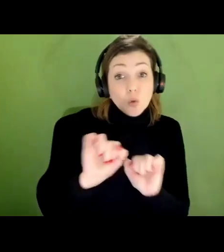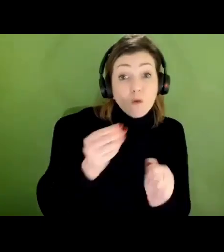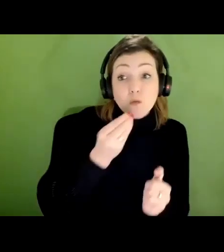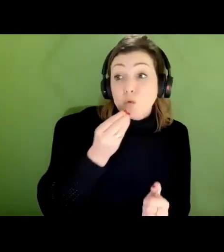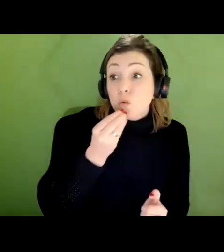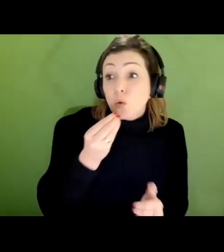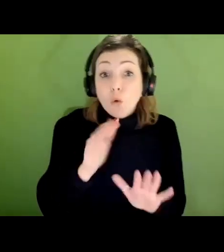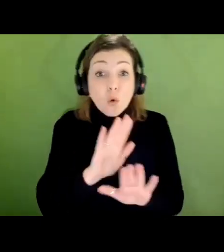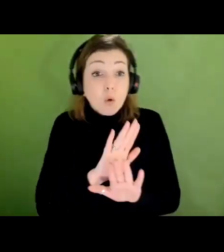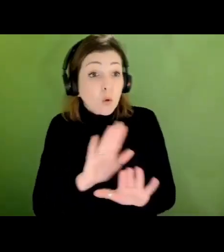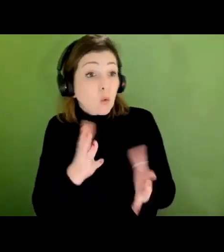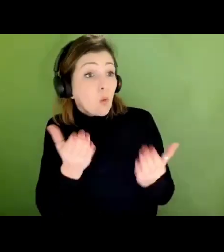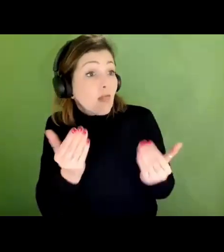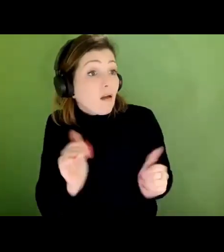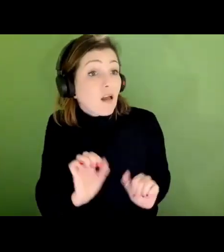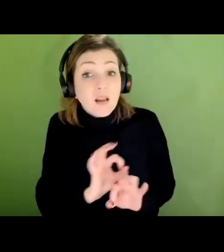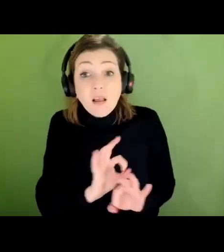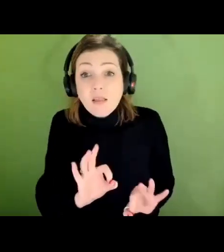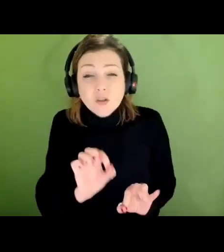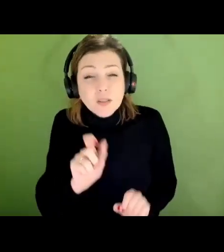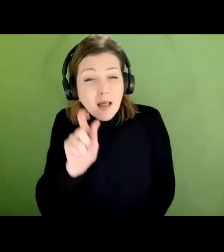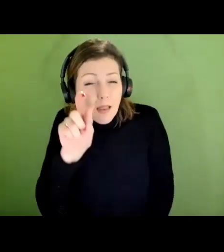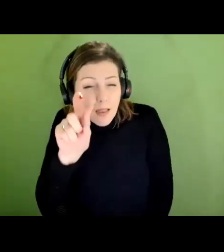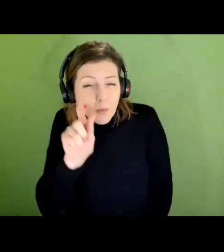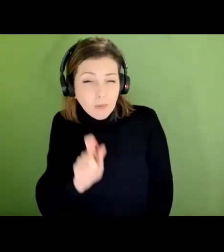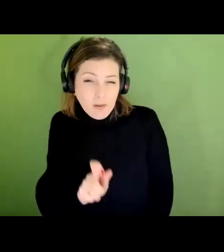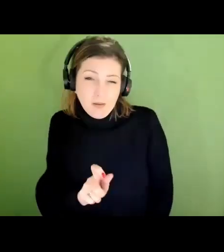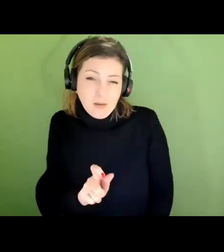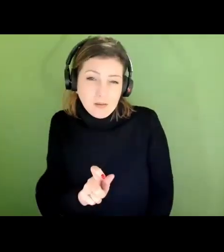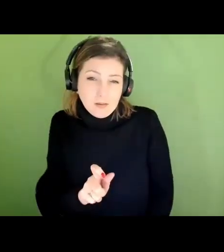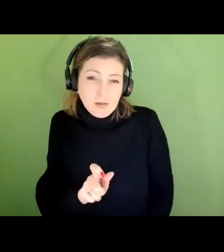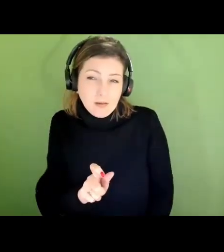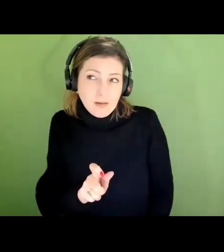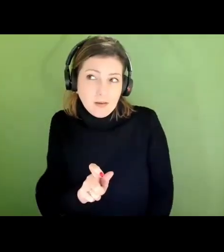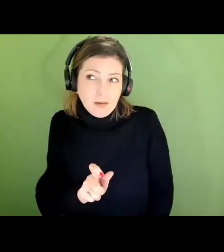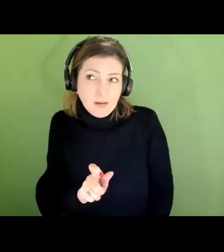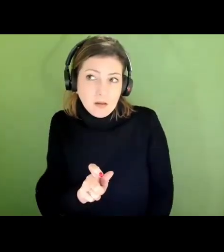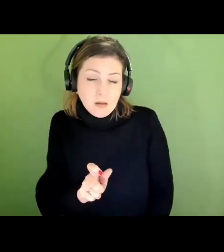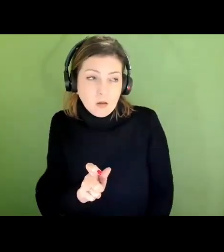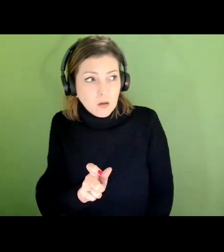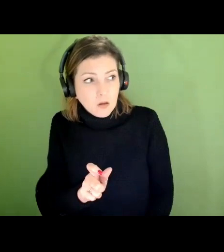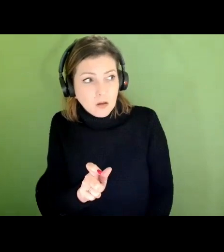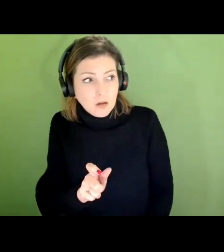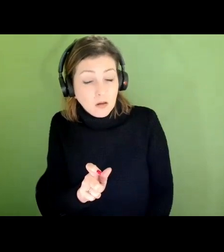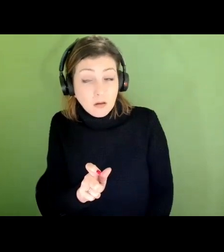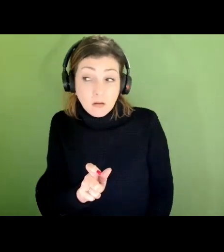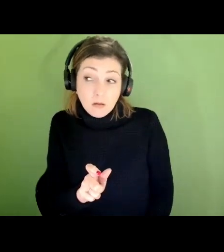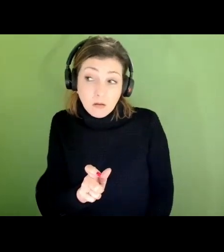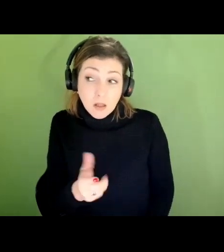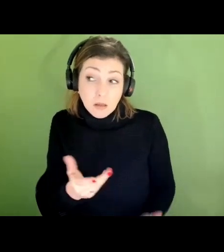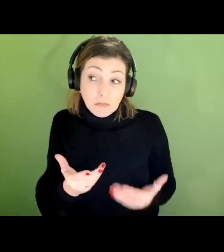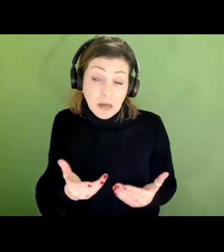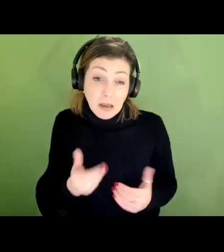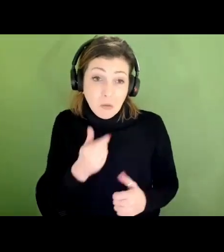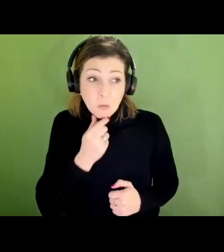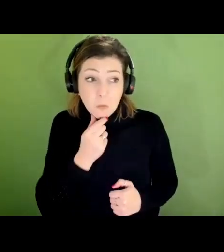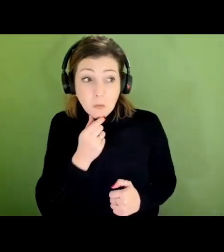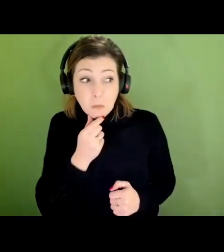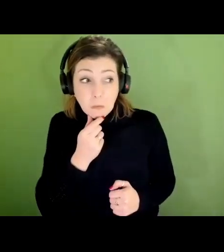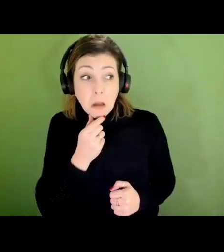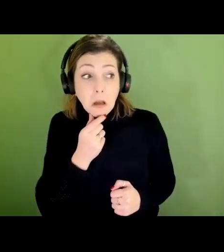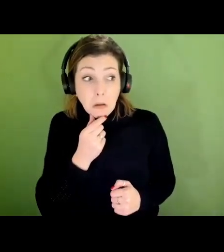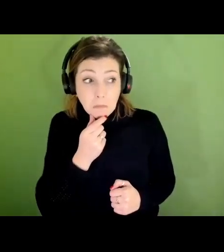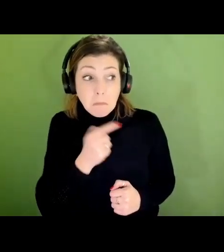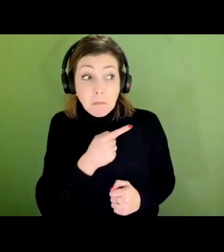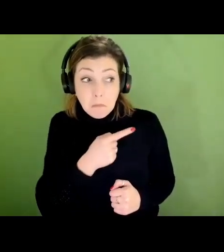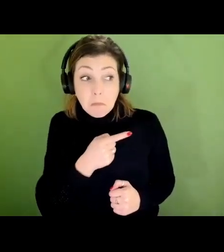from your plate will do me just fine. Or so I thought when I first touched my feet on your soil. But now, having seen